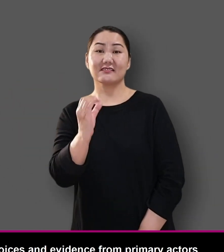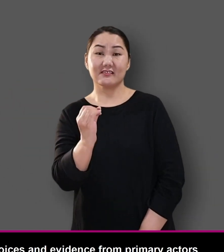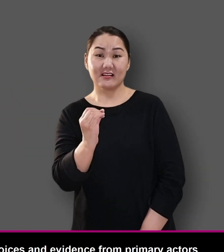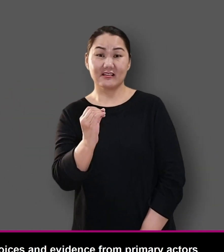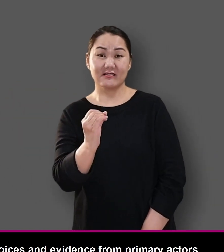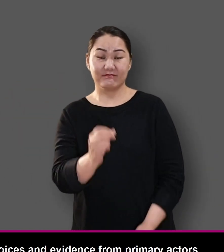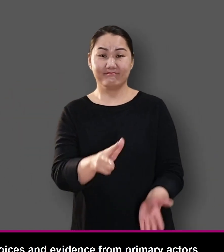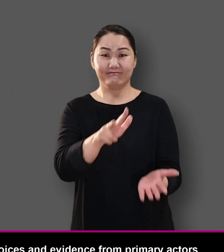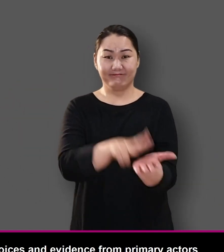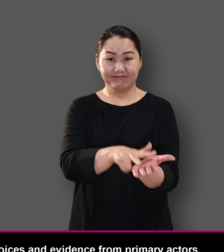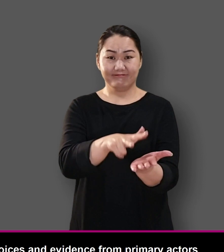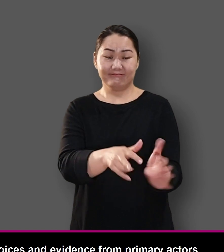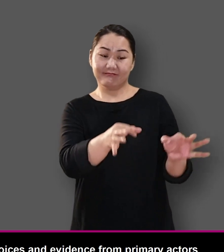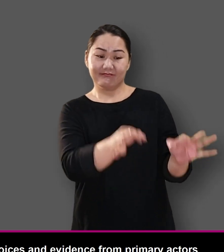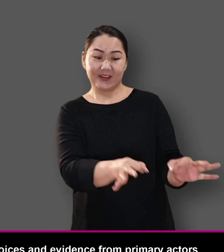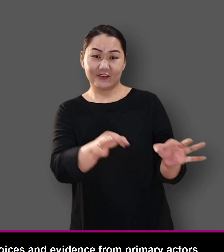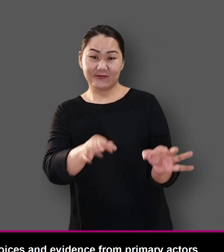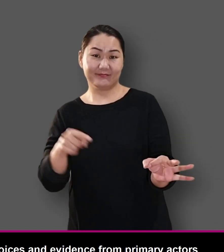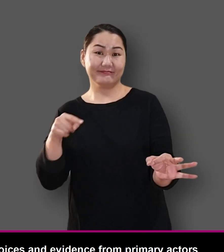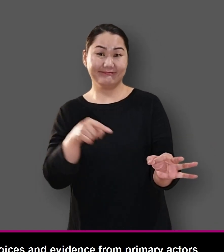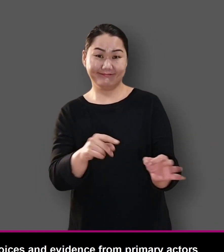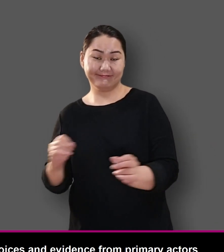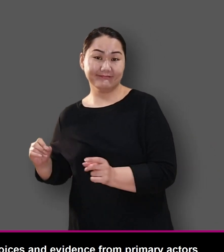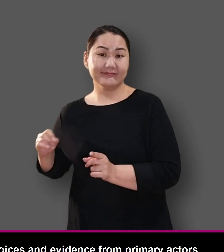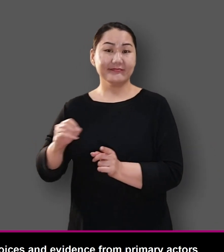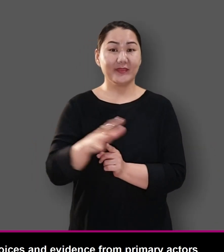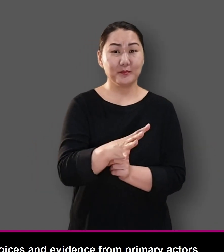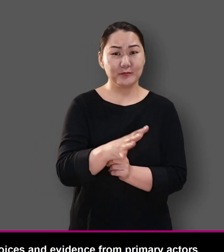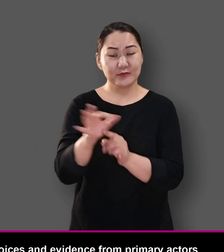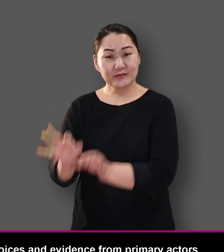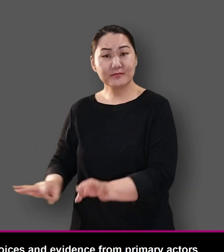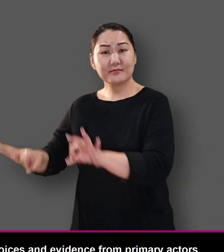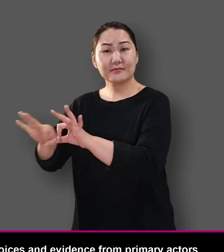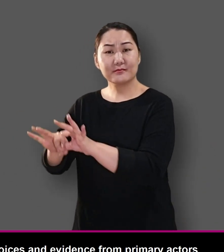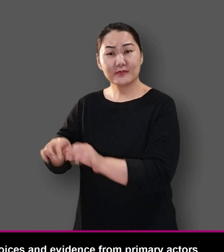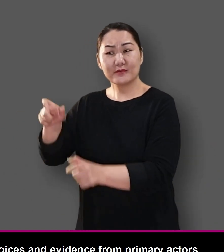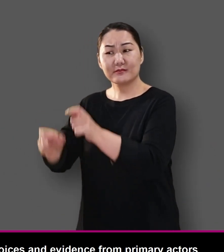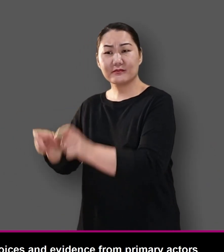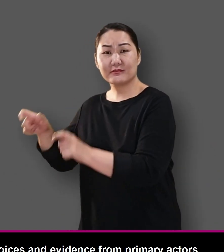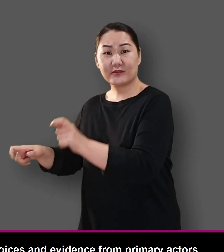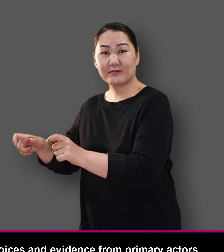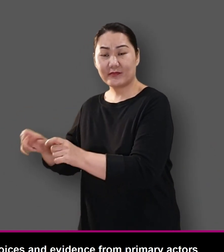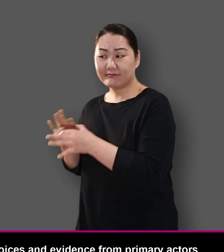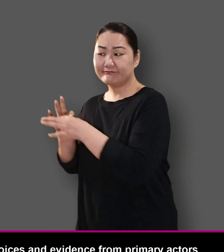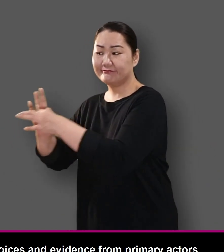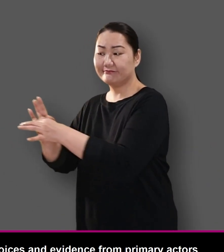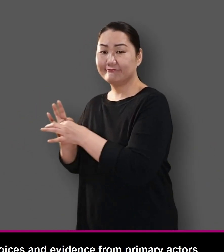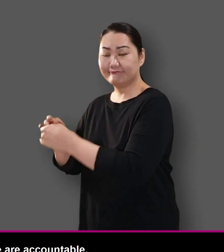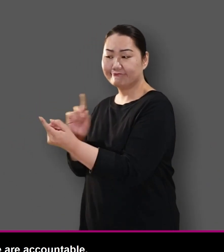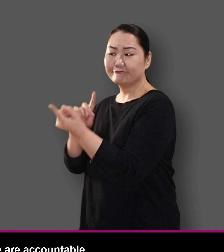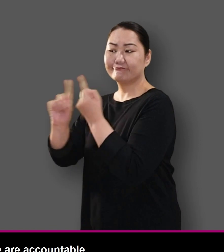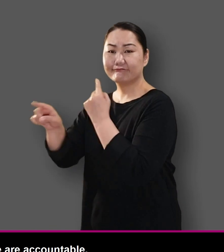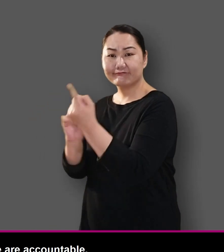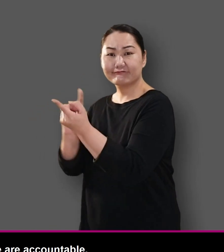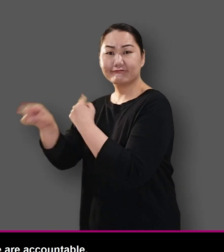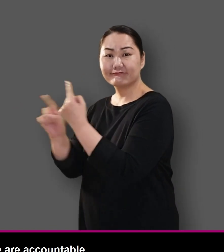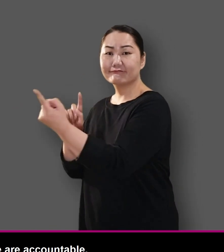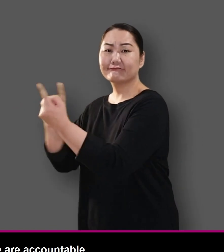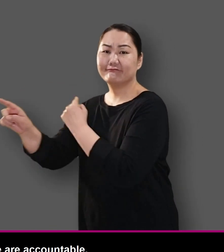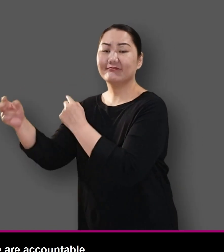Our decisions are driven by the voices and evidence from primary actors to